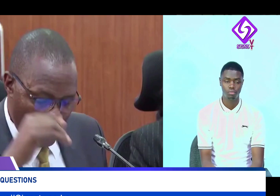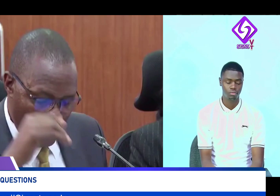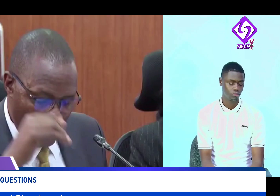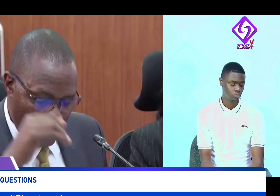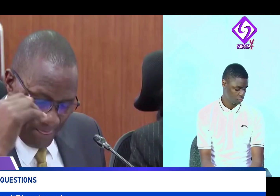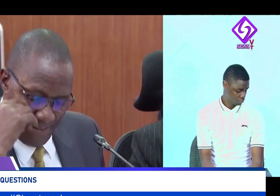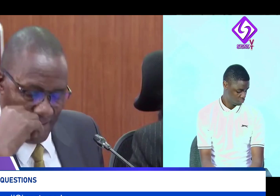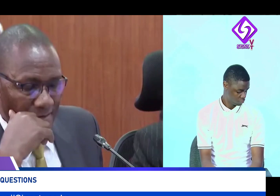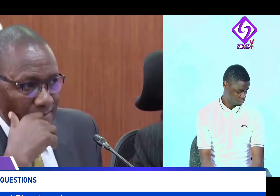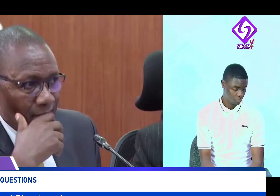Nation over